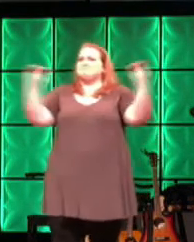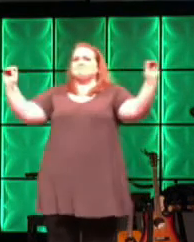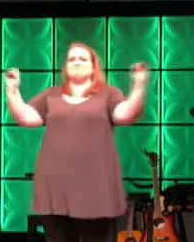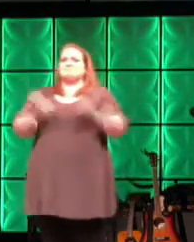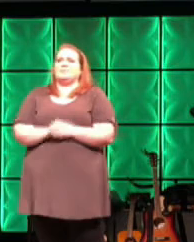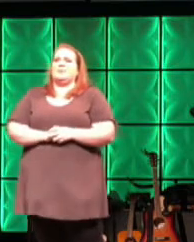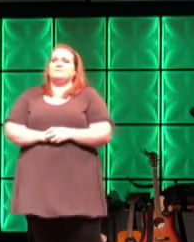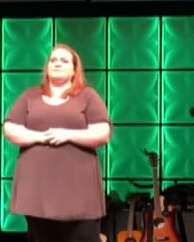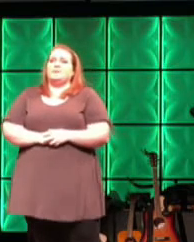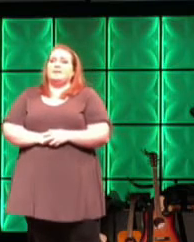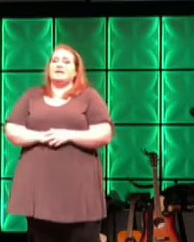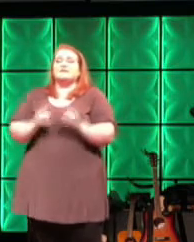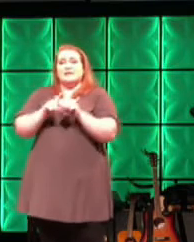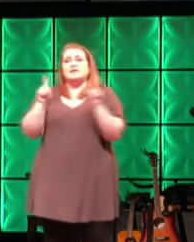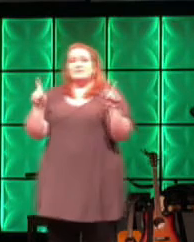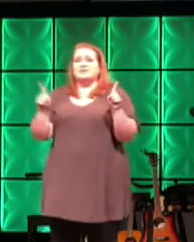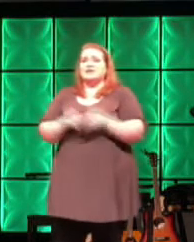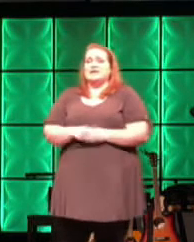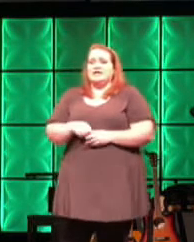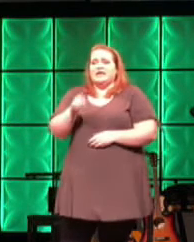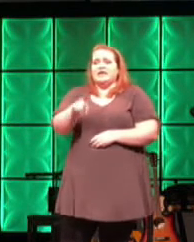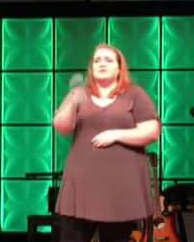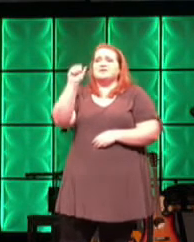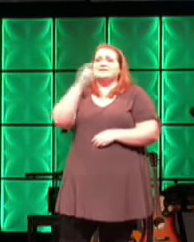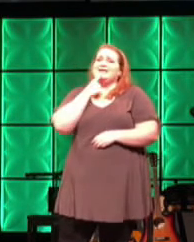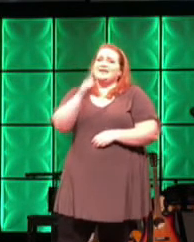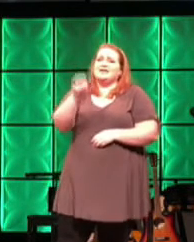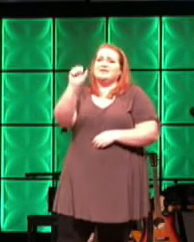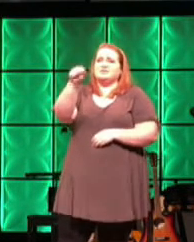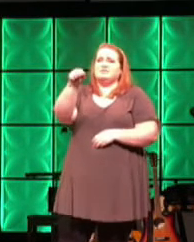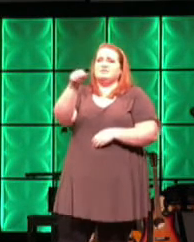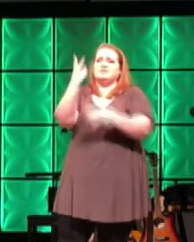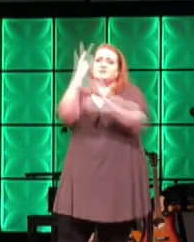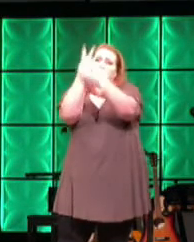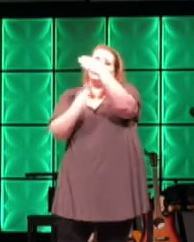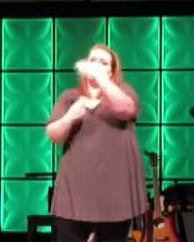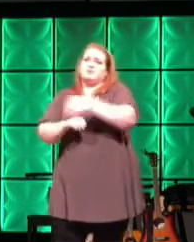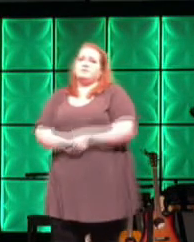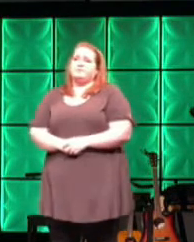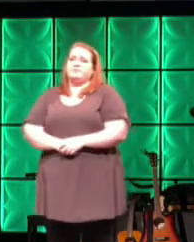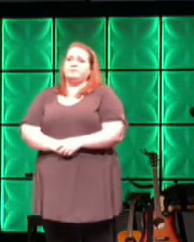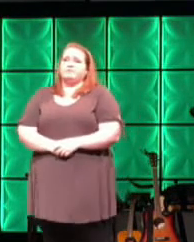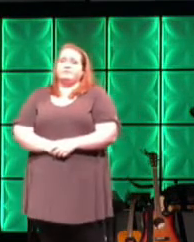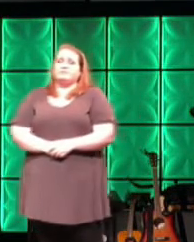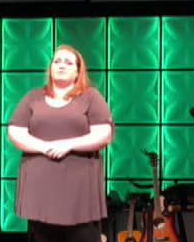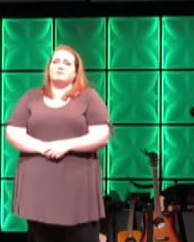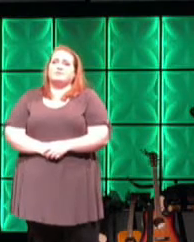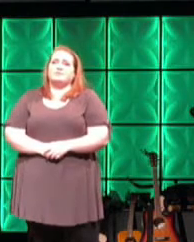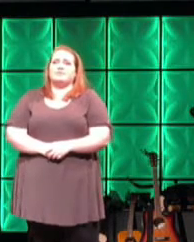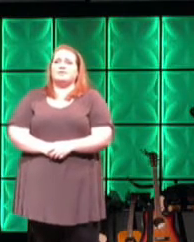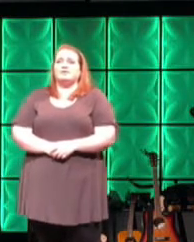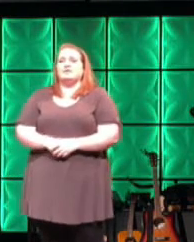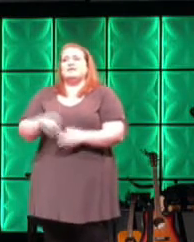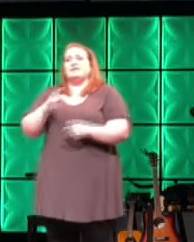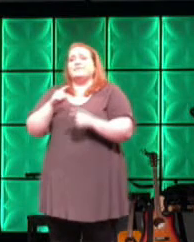request. Instead, he would say yes to both. In fact, he